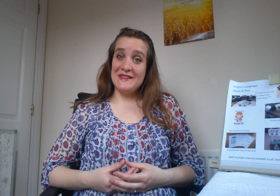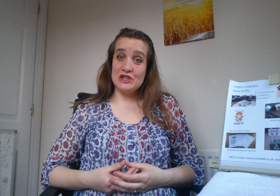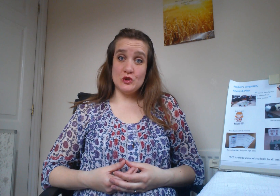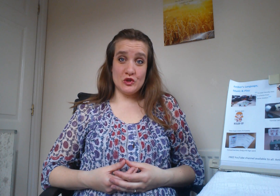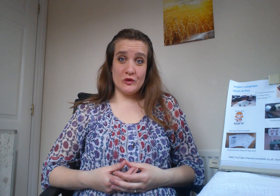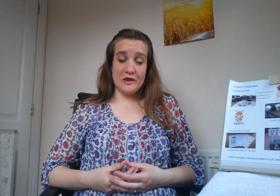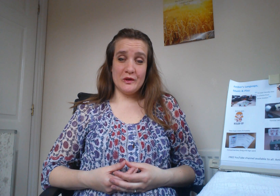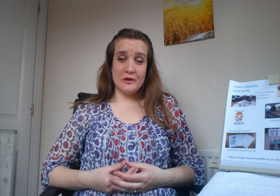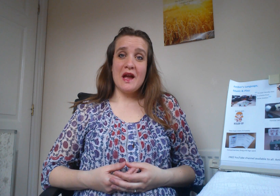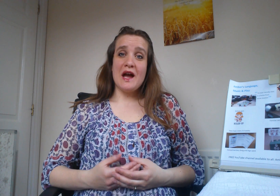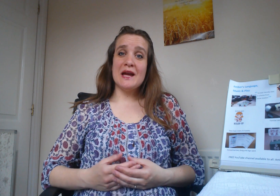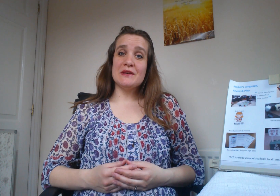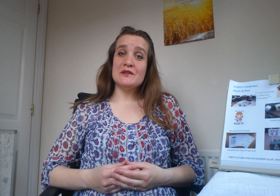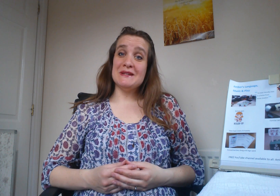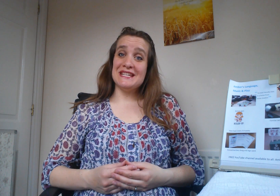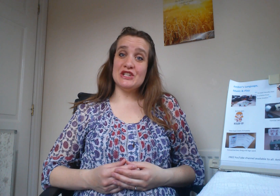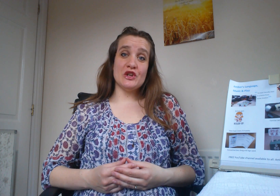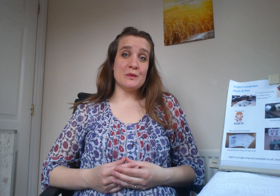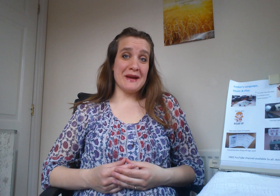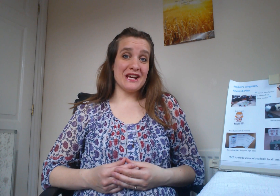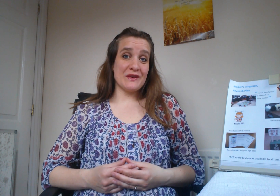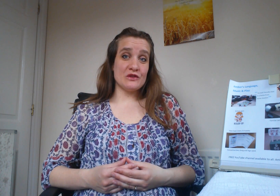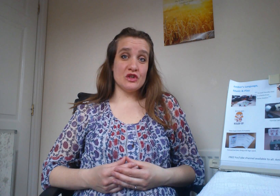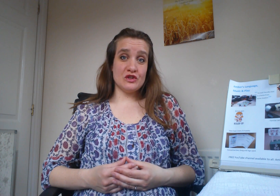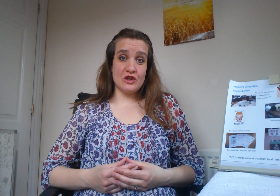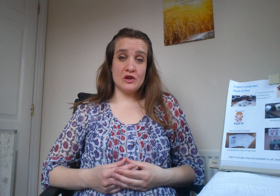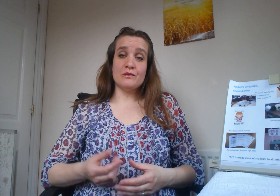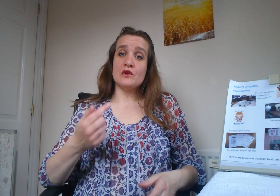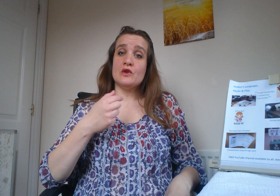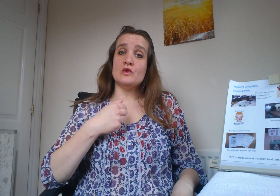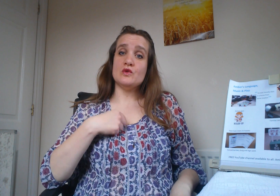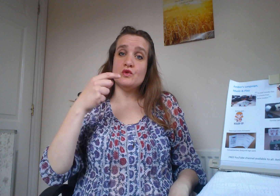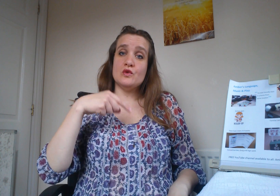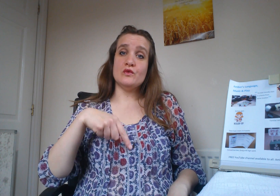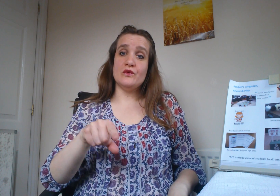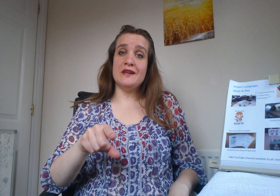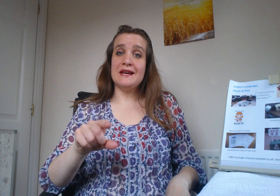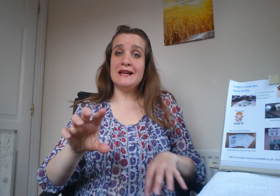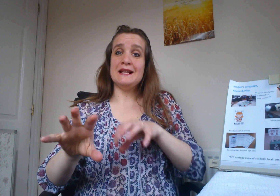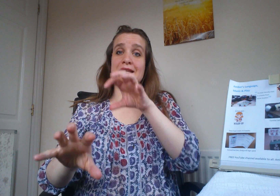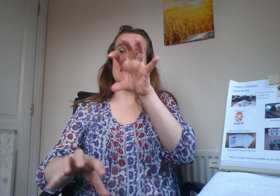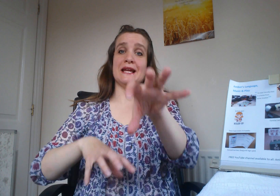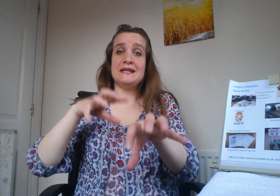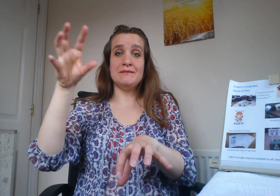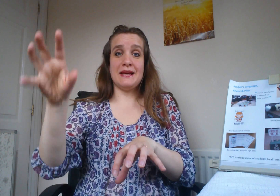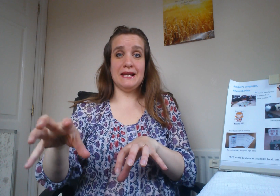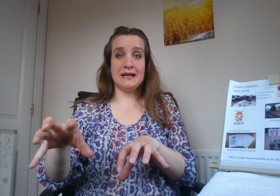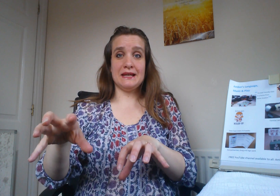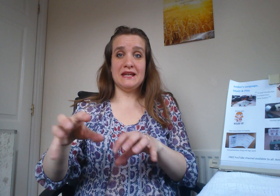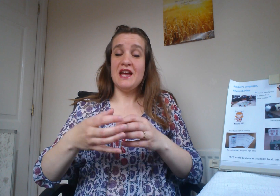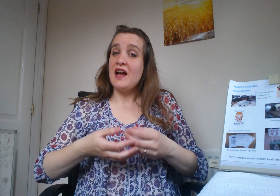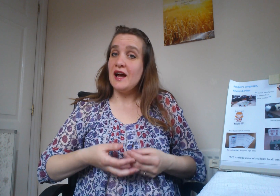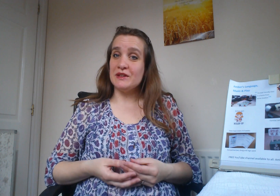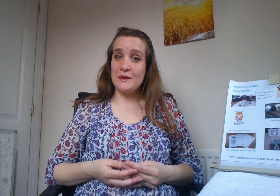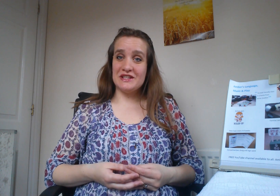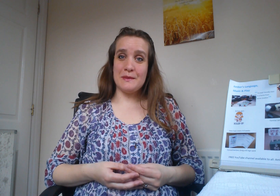this tutorial, I'm going to be teaching you the background to the song Je vais à l'animalerie. I'm going to the